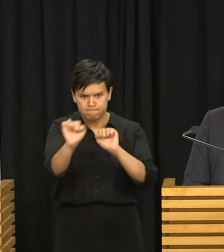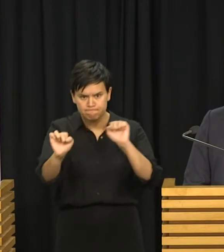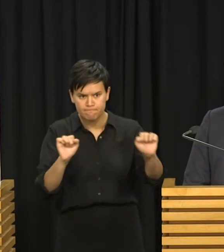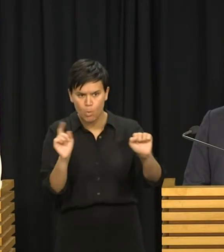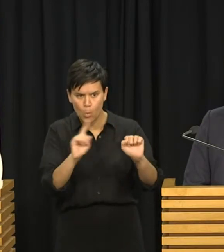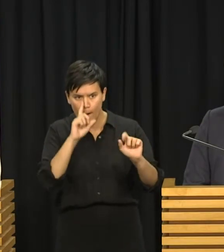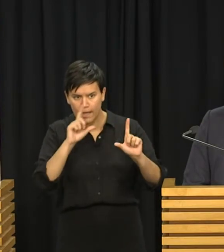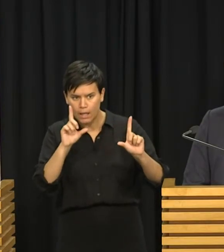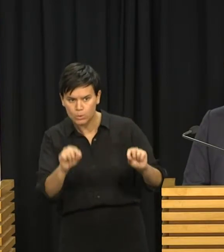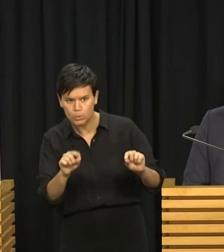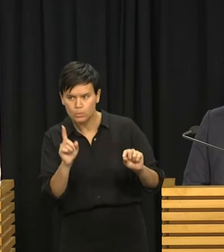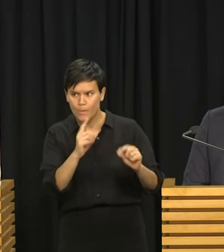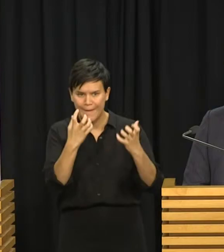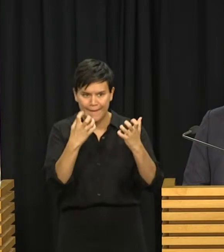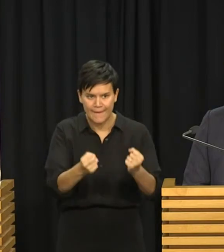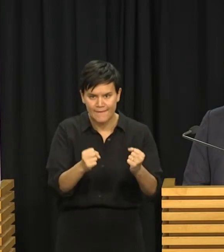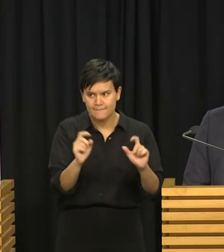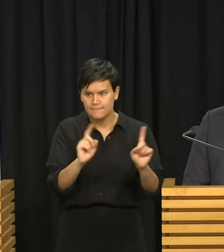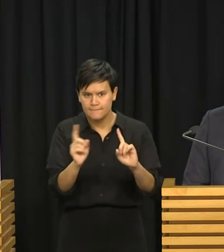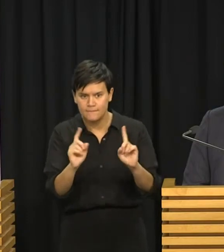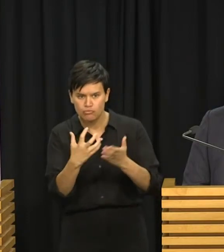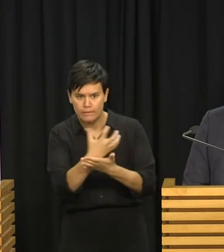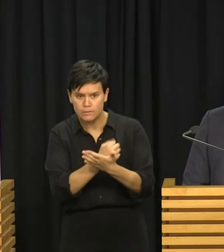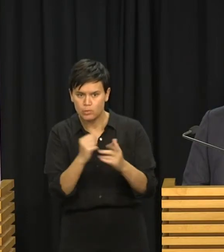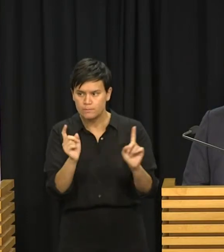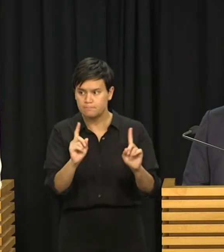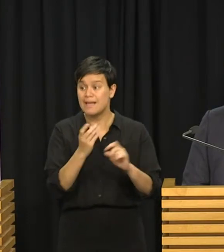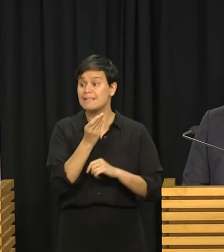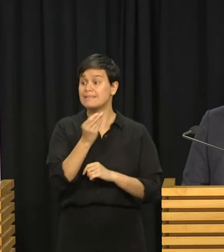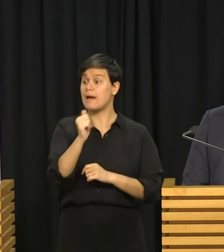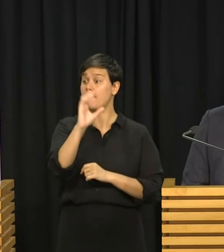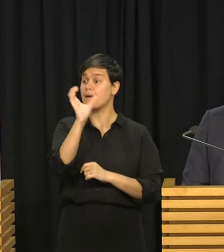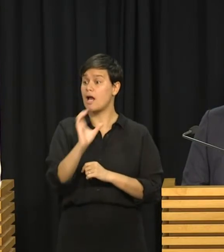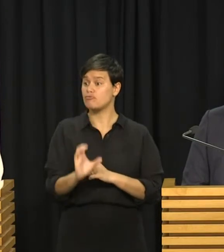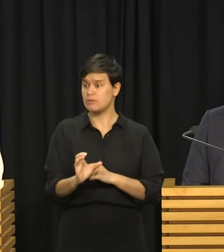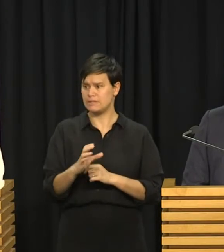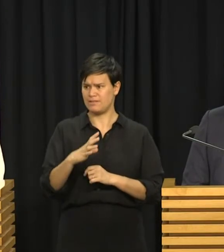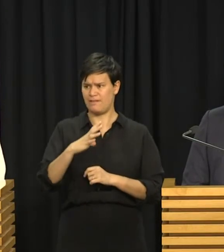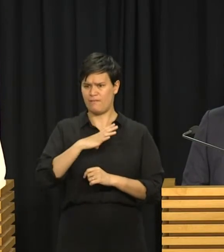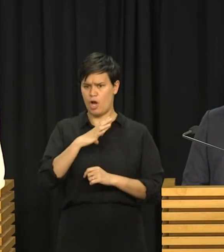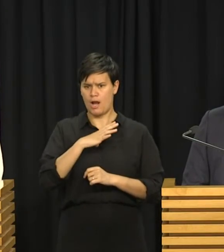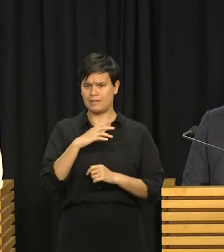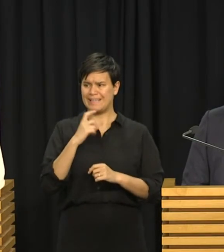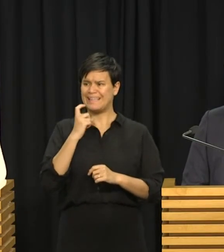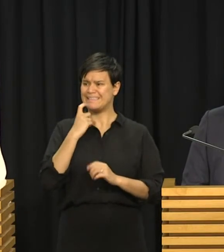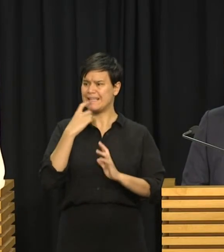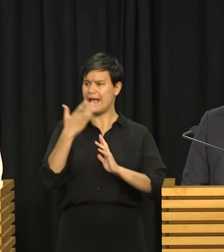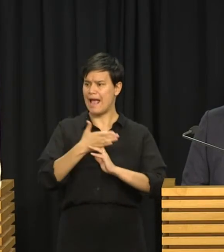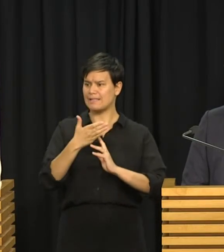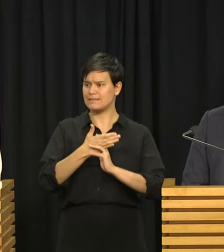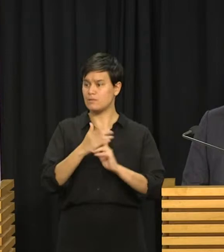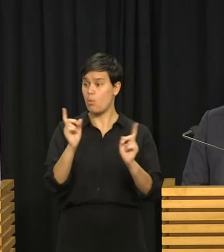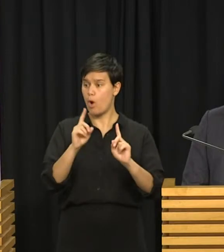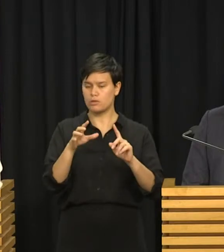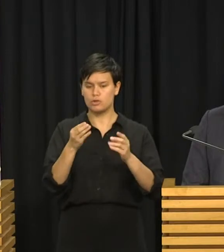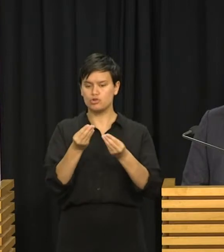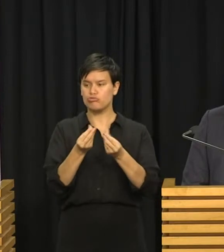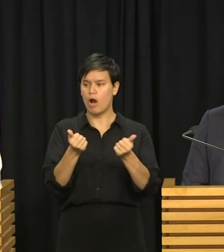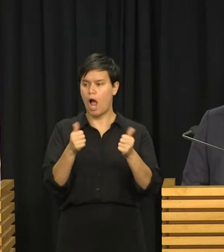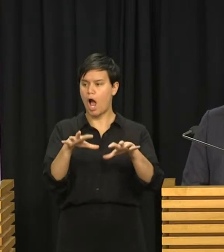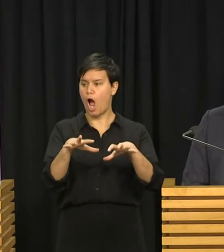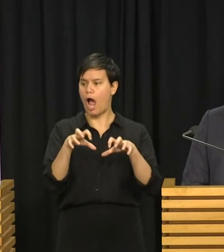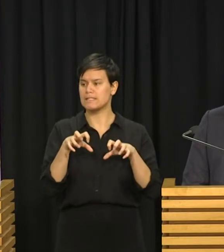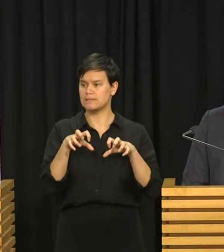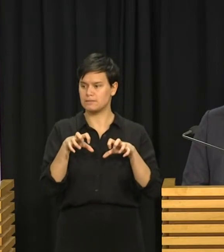sits there. And it's fair to say in some countries are able to access dry ice for when you're dispatching out to